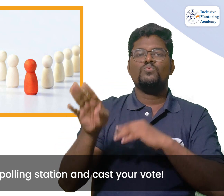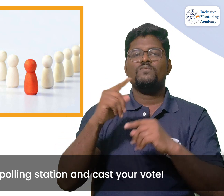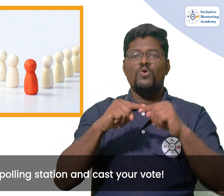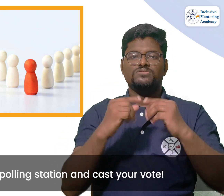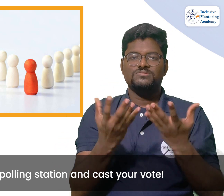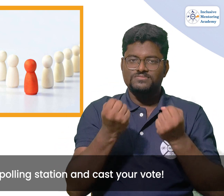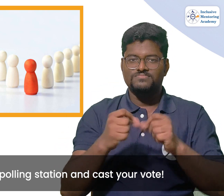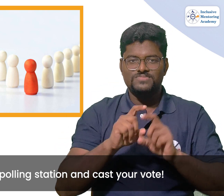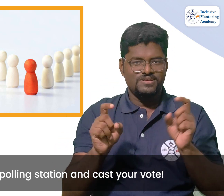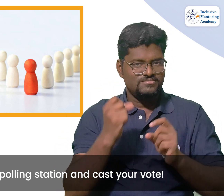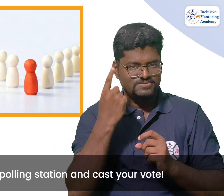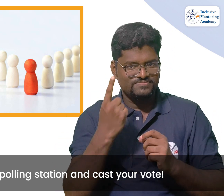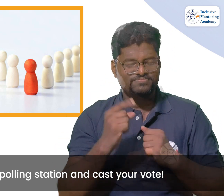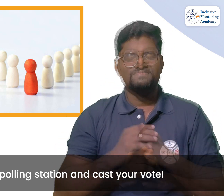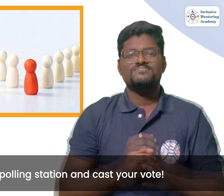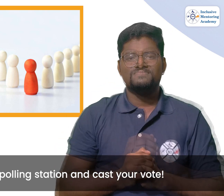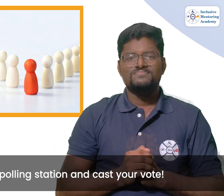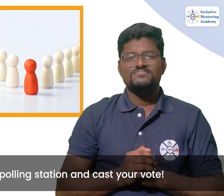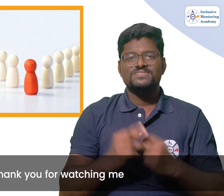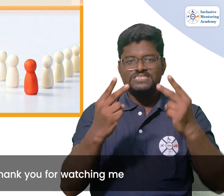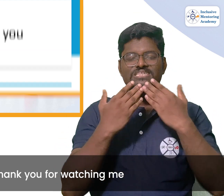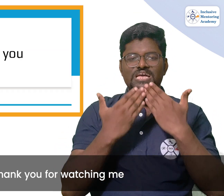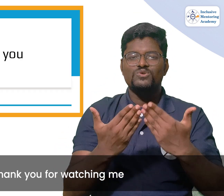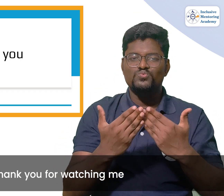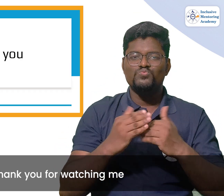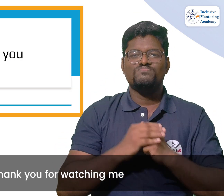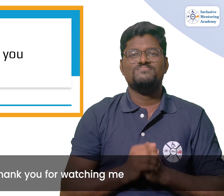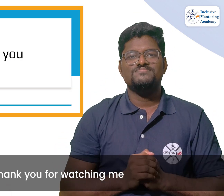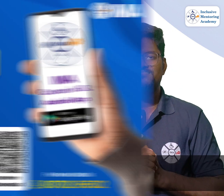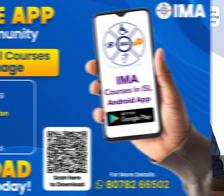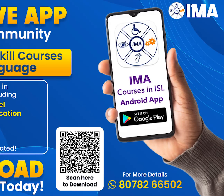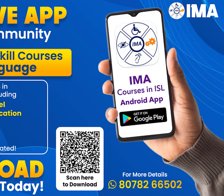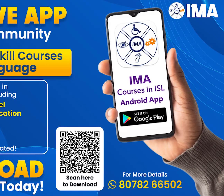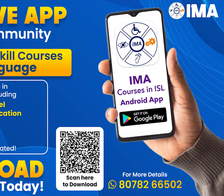Thank you for watching me.